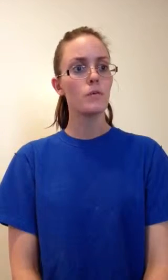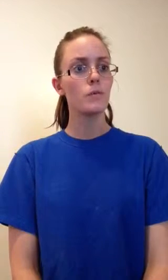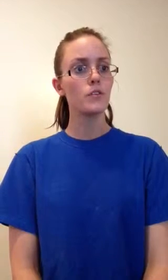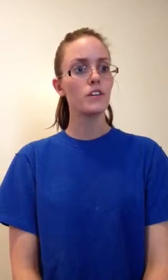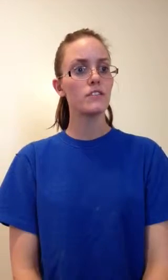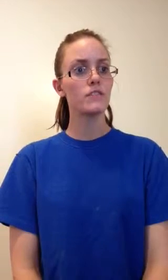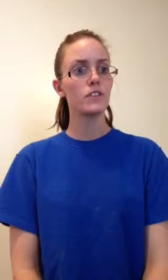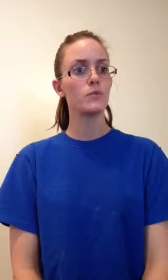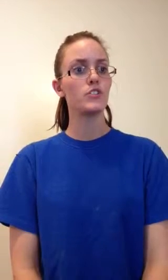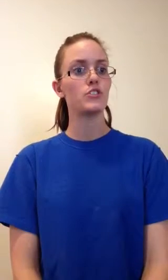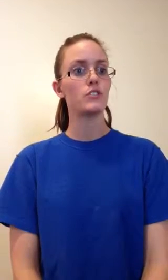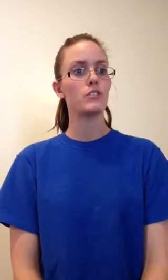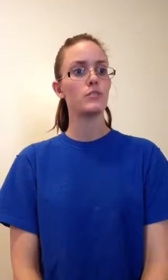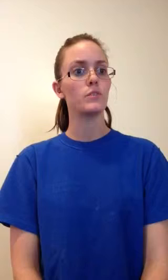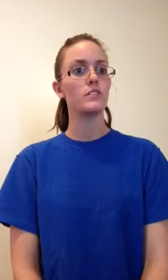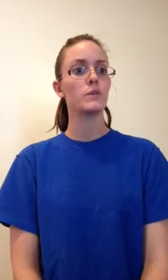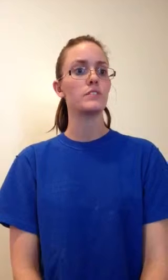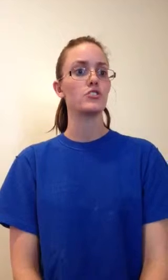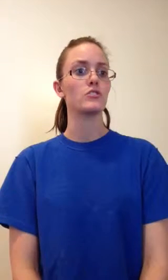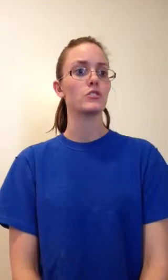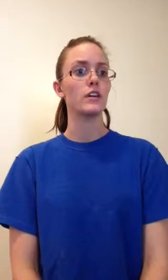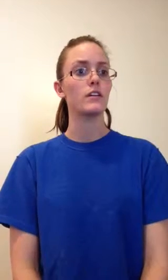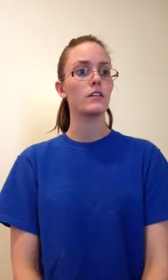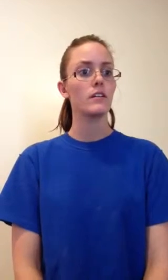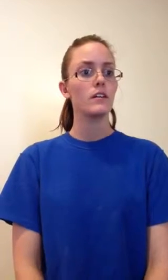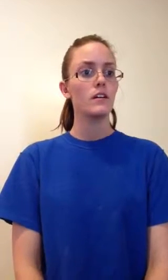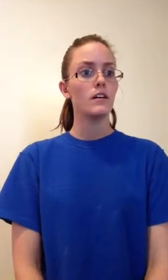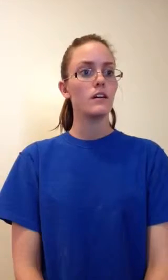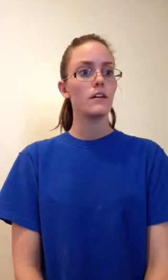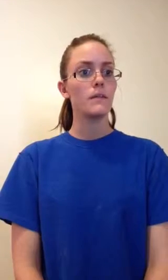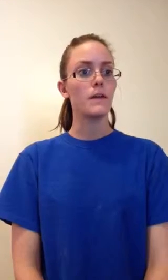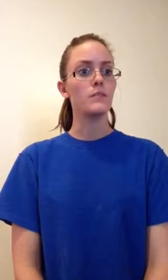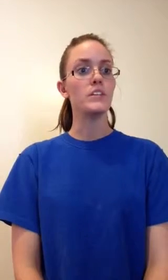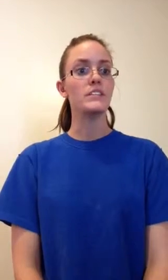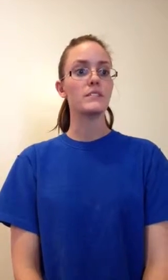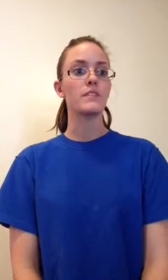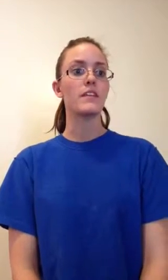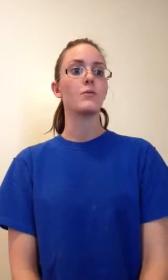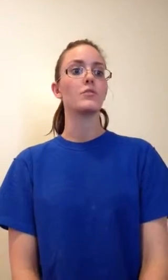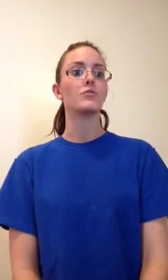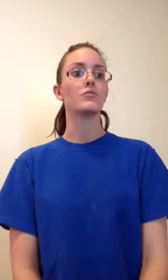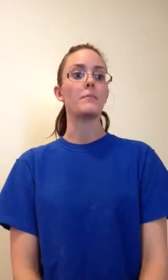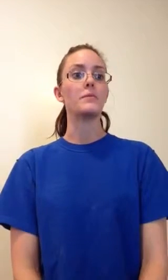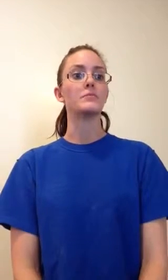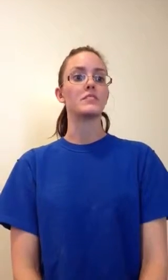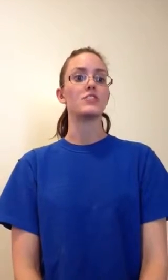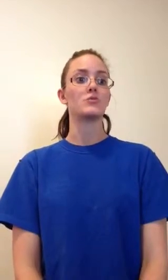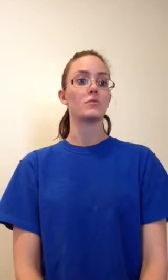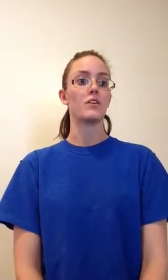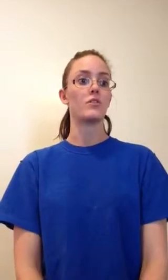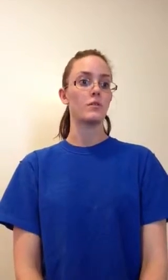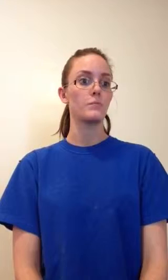what do you guys feel like what the website should look like? And we need something that will grab people's attention when they go to the